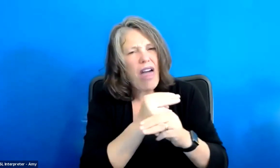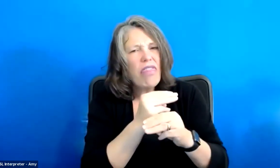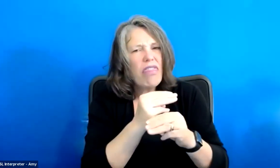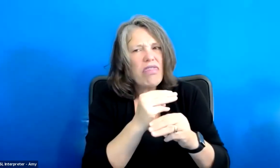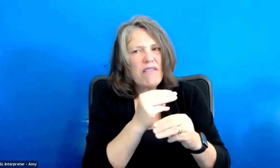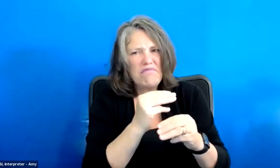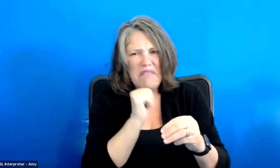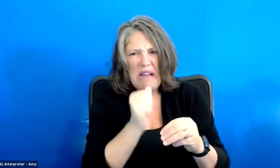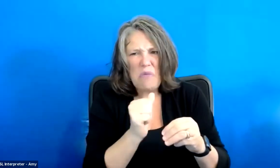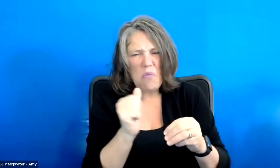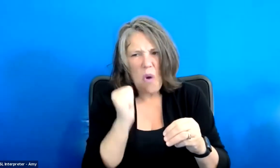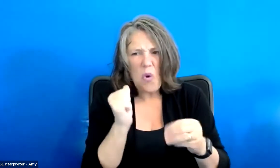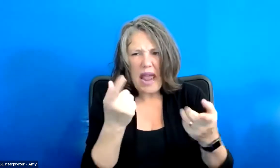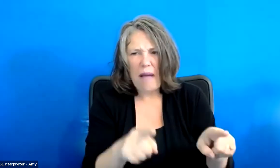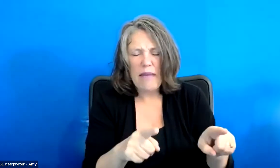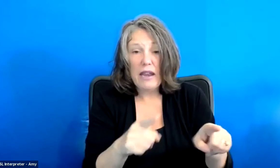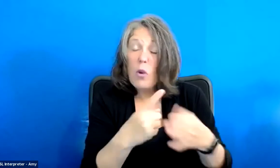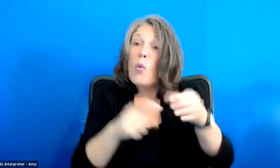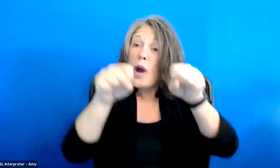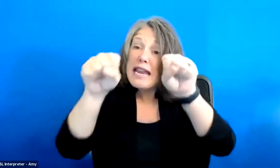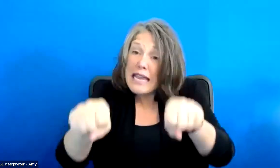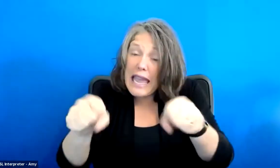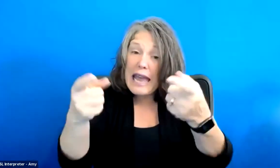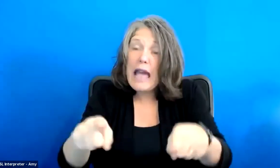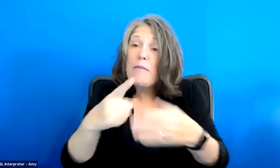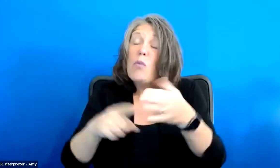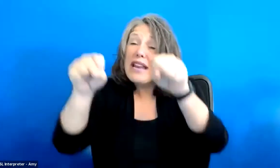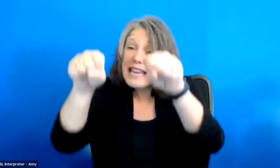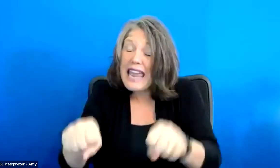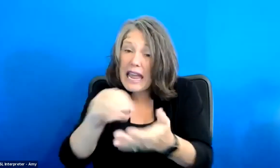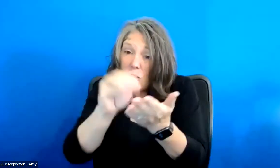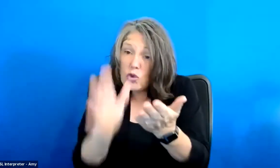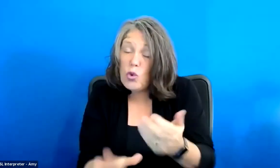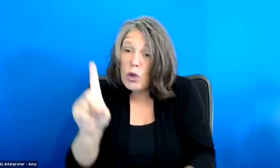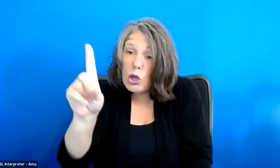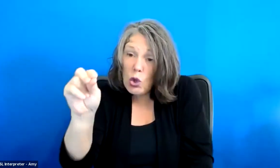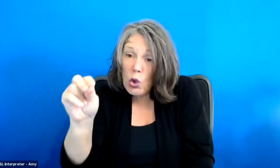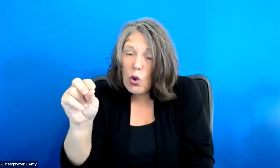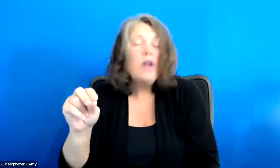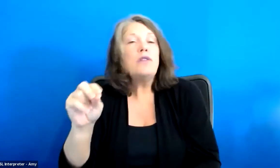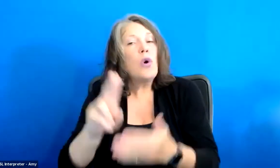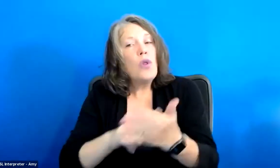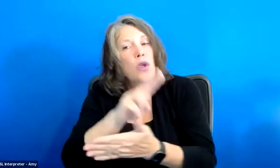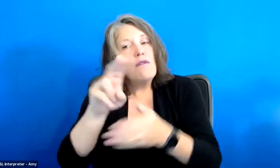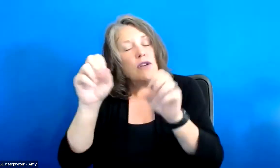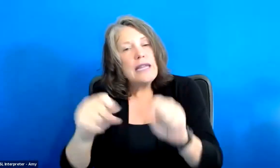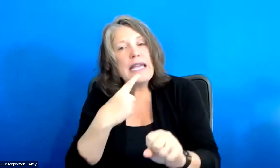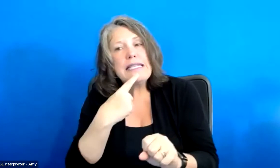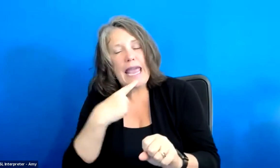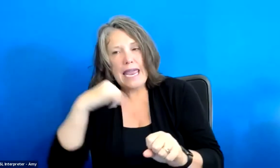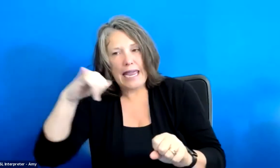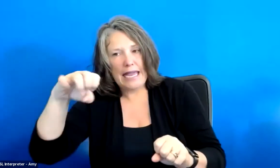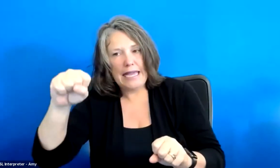happen, what can happen? What can that student do so that the university can say,